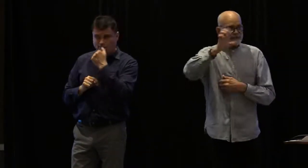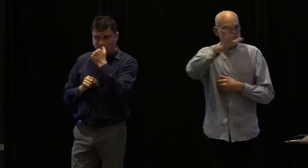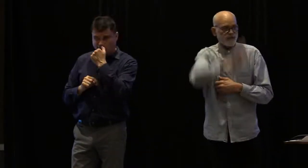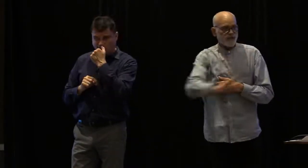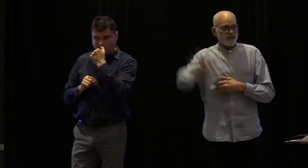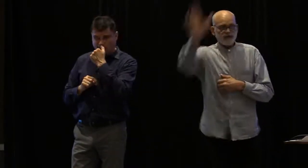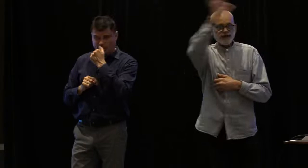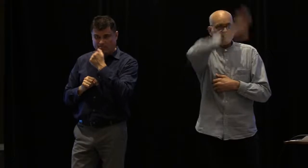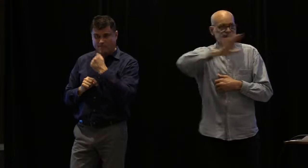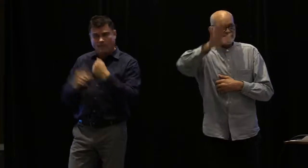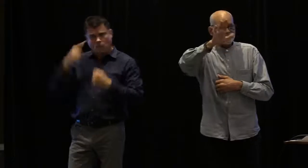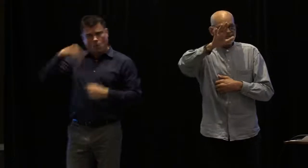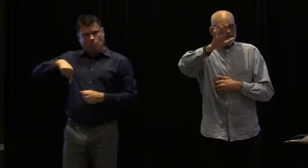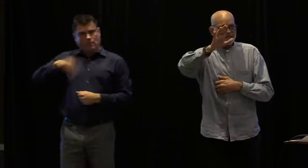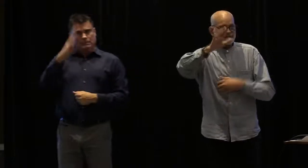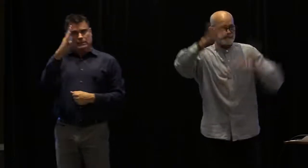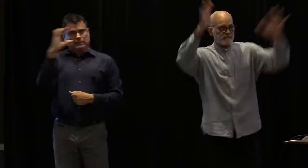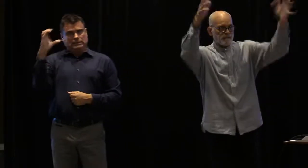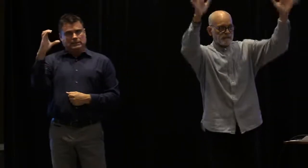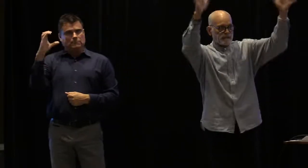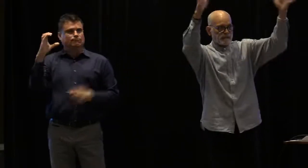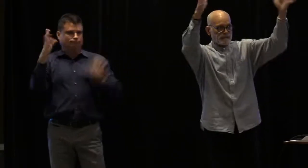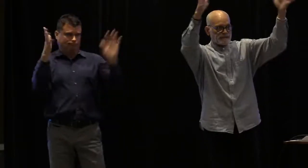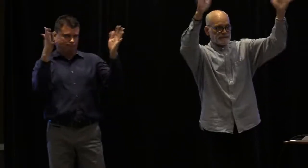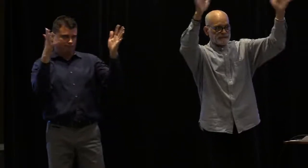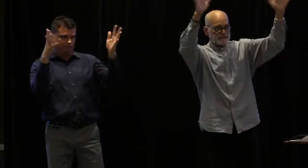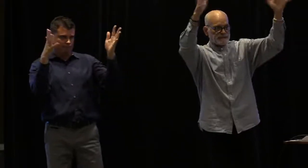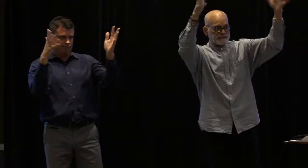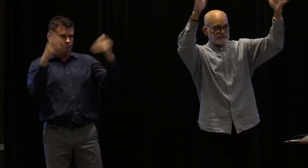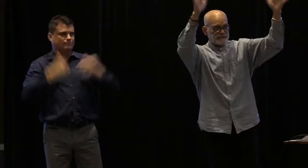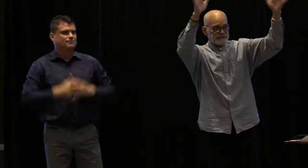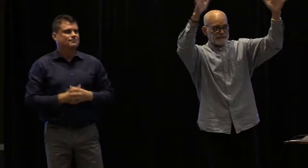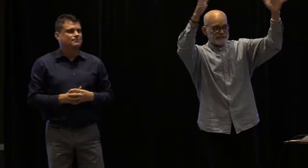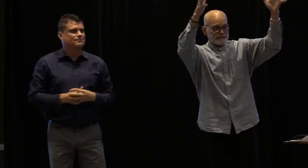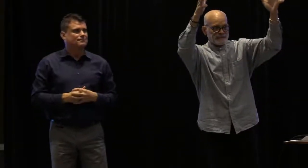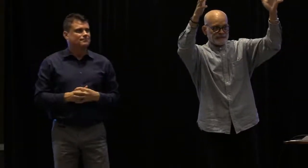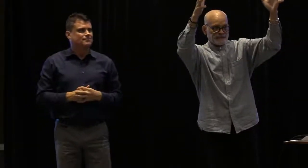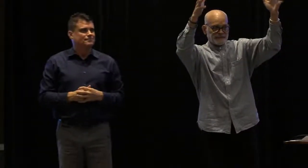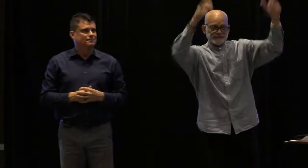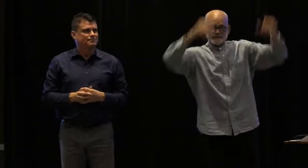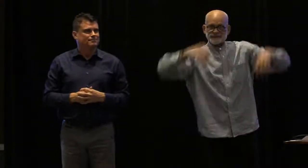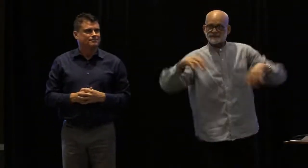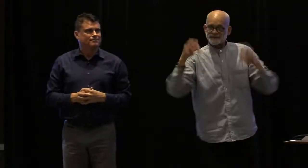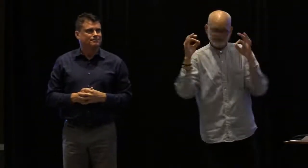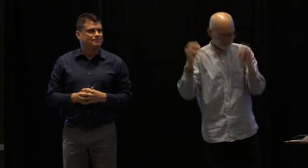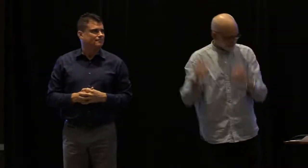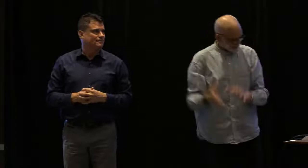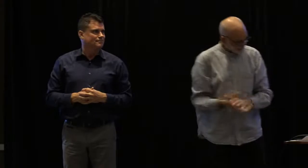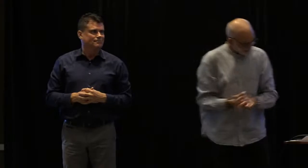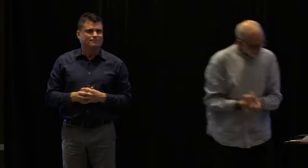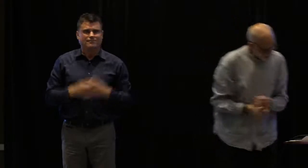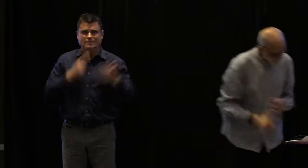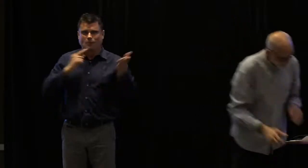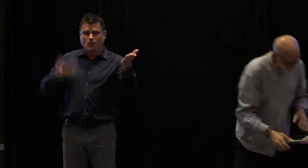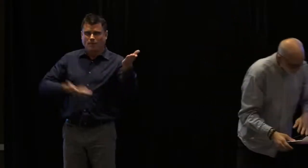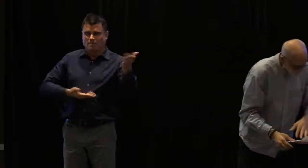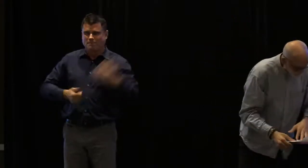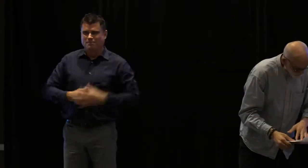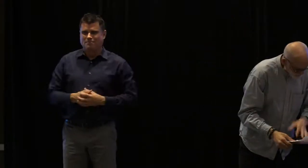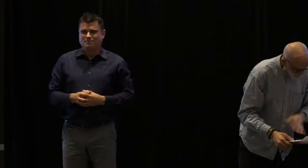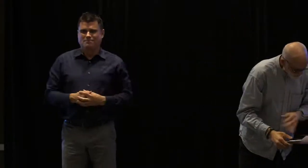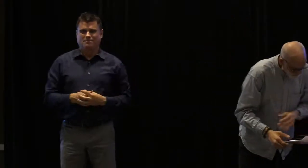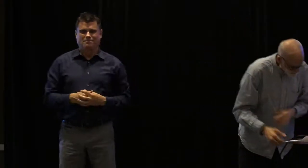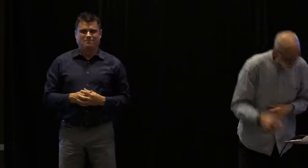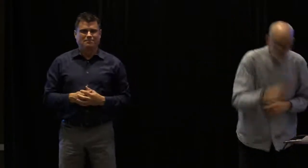in all of British Columbia under GVAD. So thank you so much, Forrest, for recognizing that need and making that